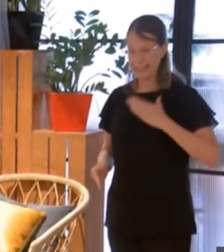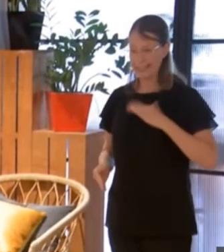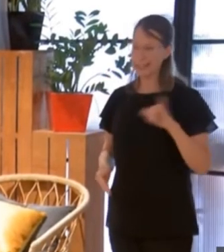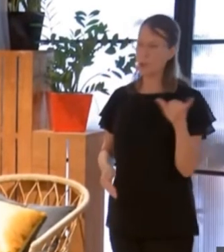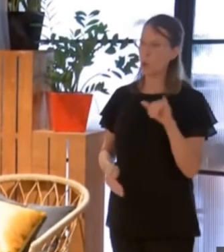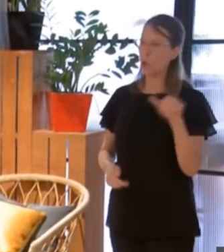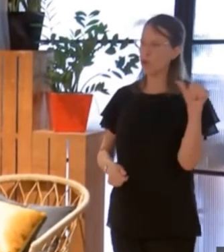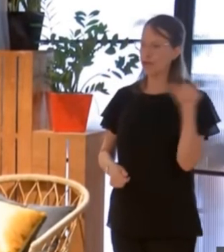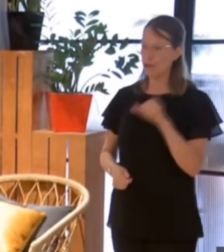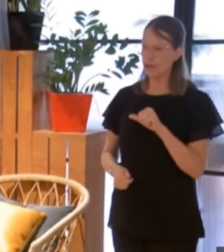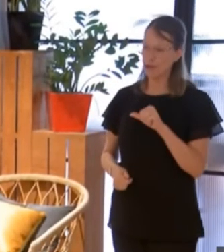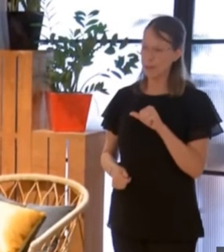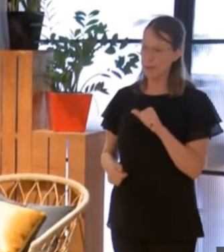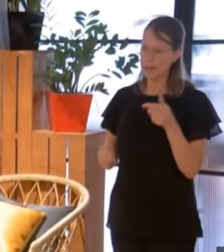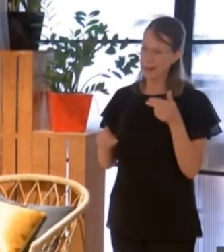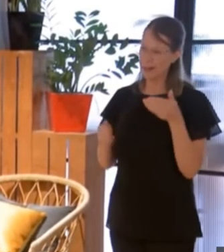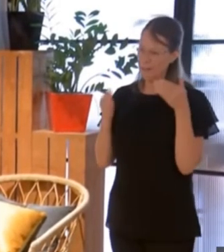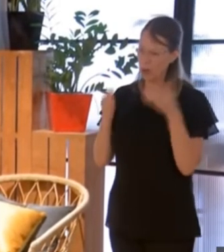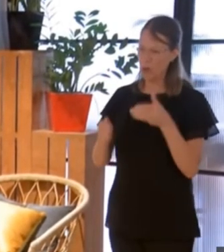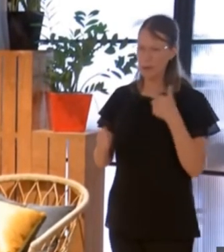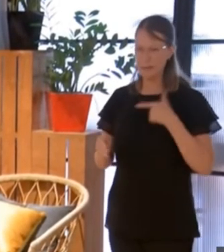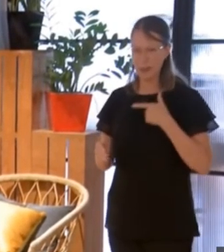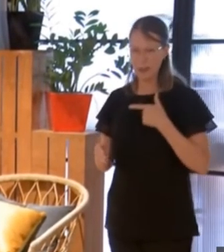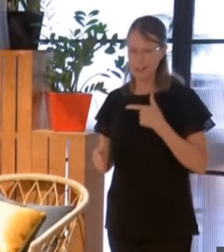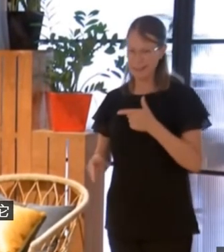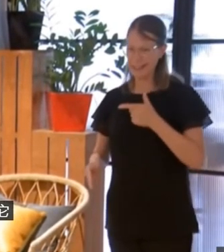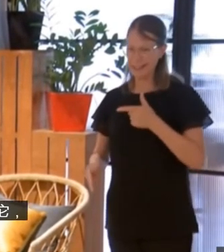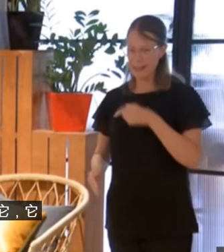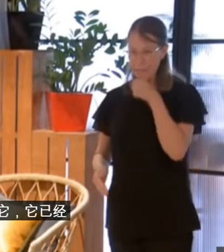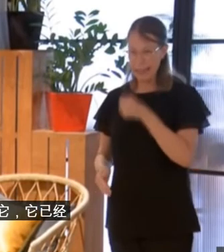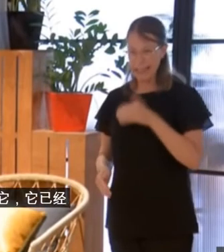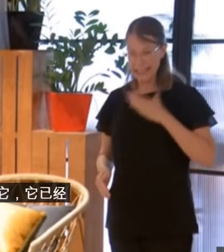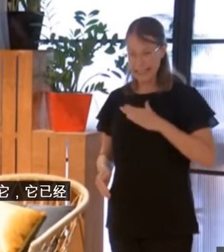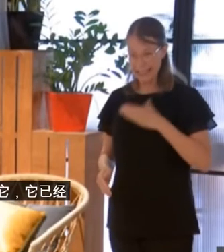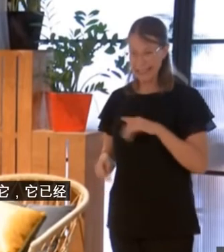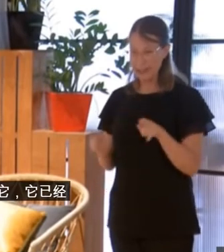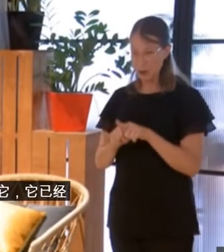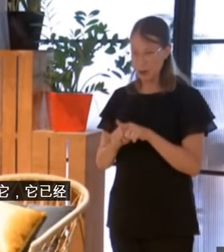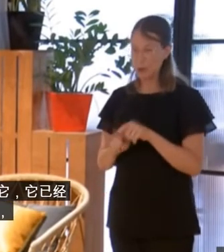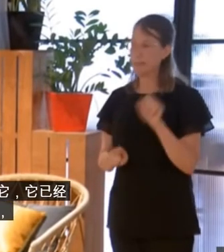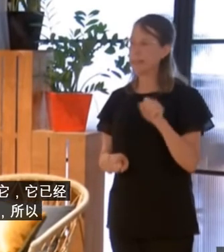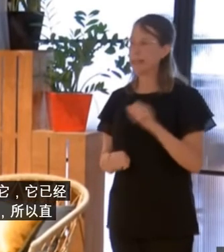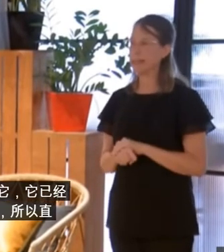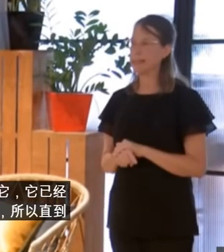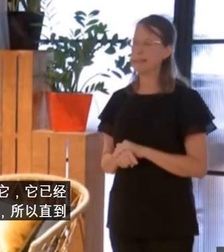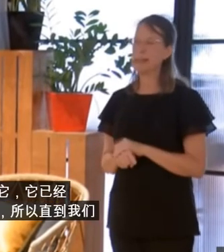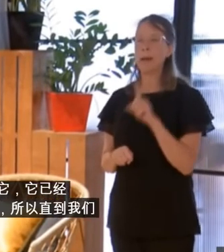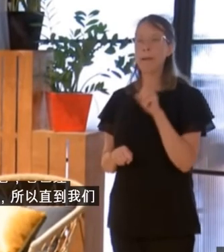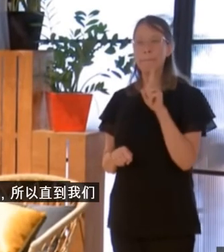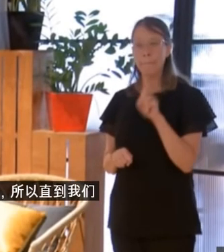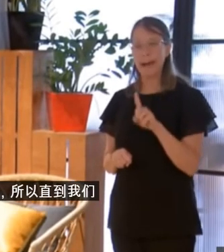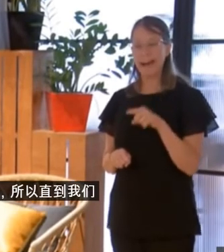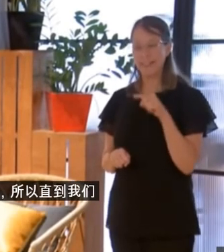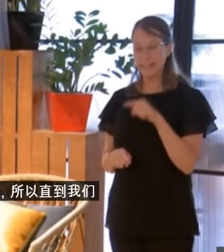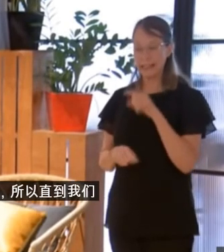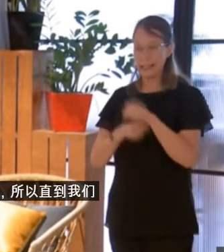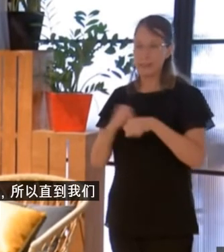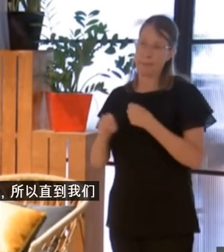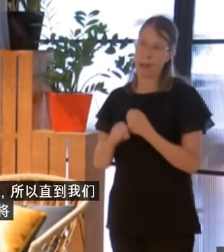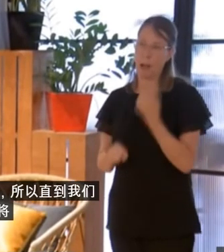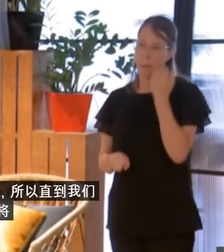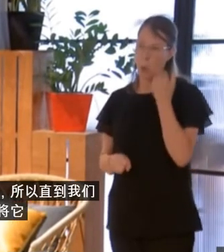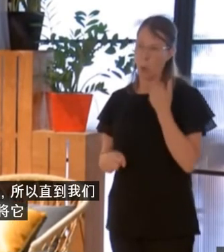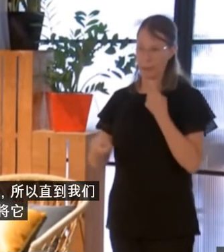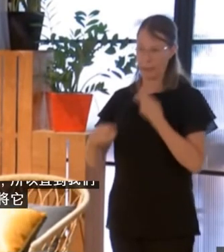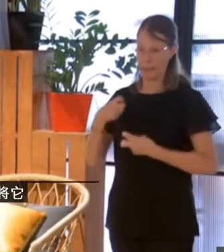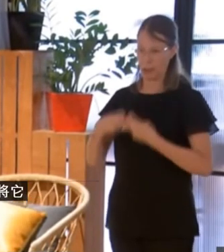issue for men too? Of course. But we haven't dealt with it, and it's become a women's issue. So until we address it full